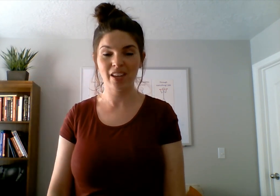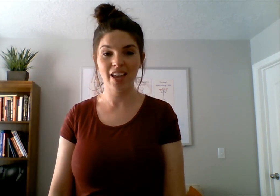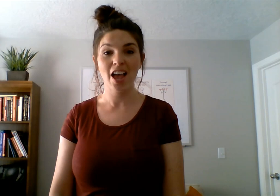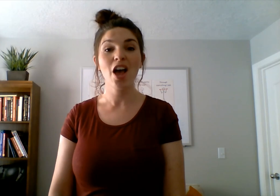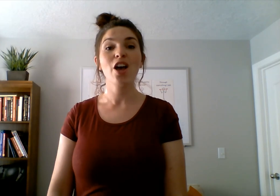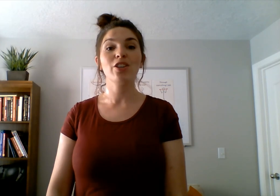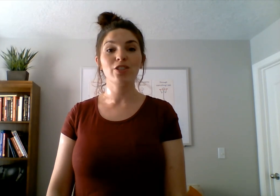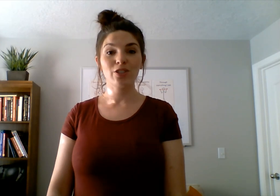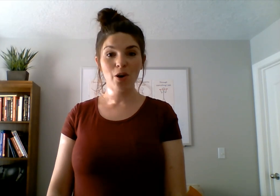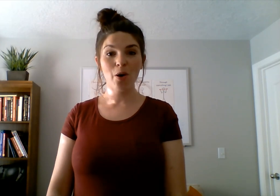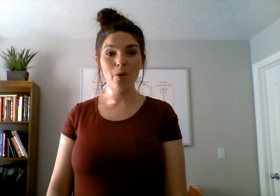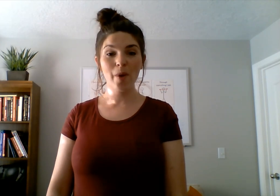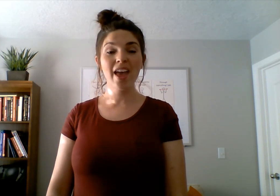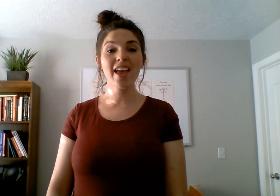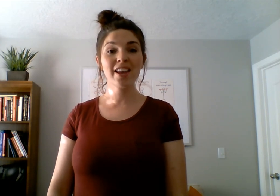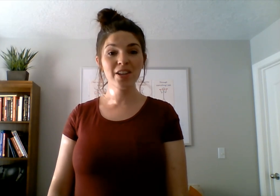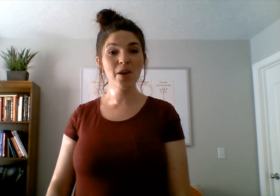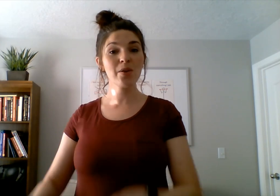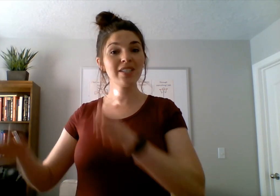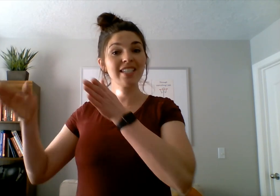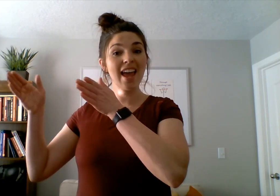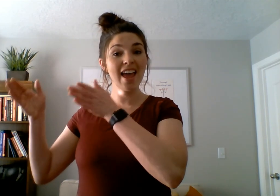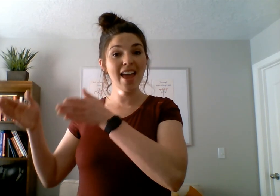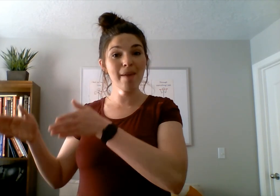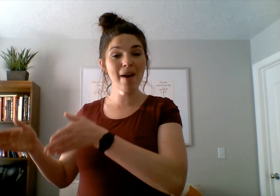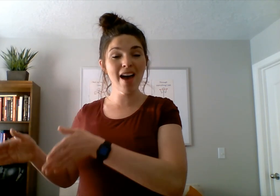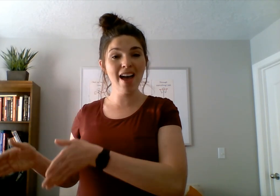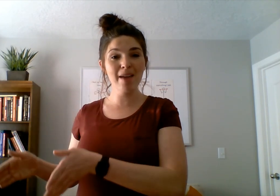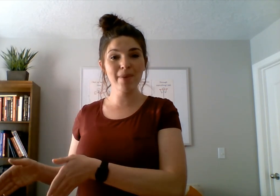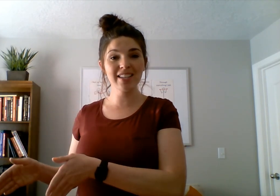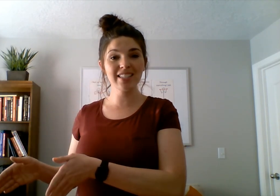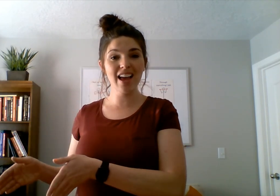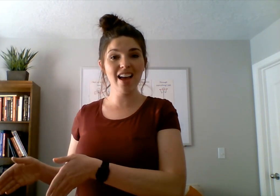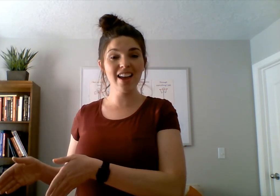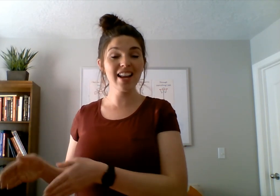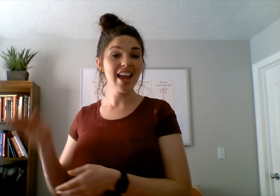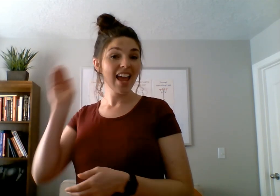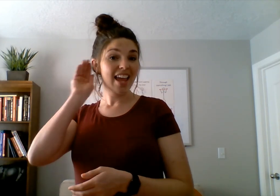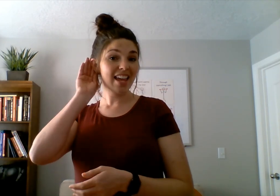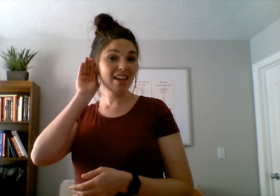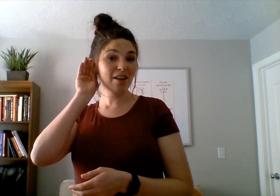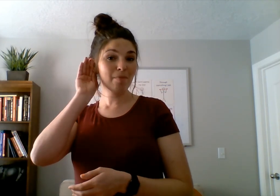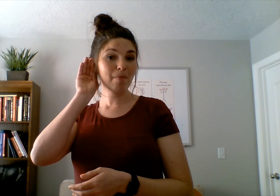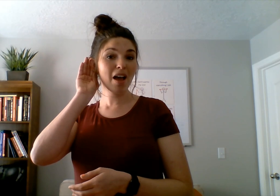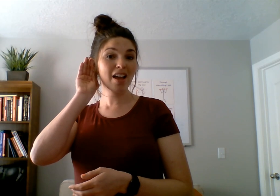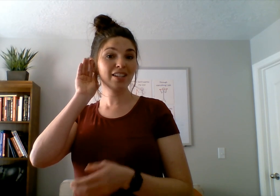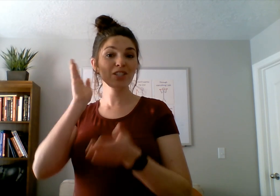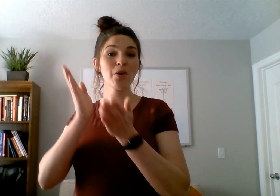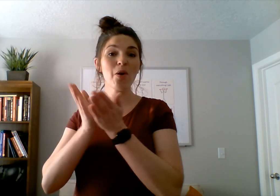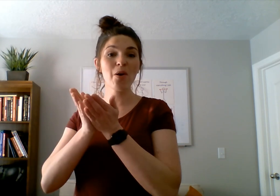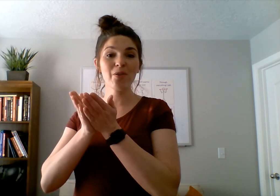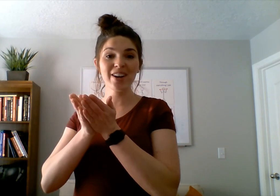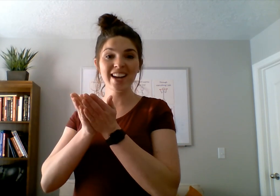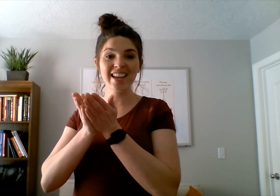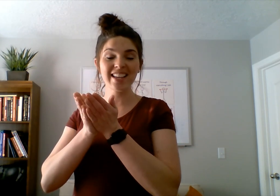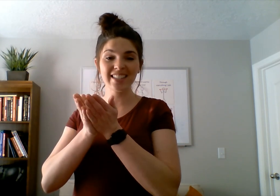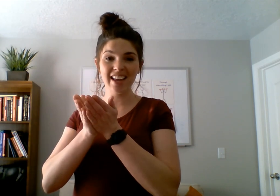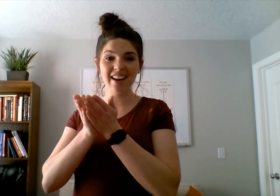So when you stay by my side, hear my stories at